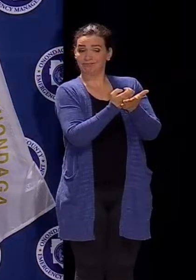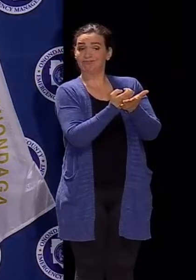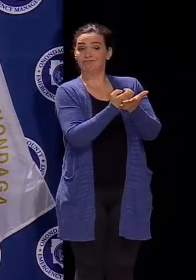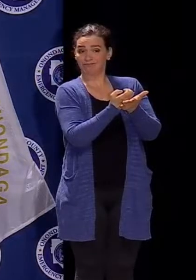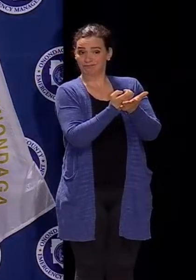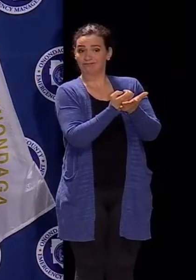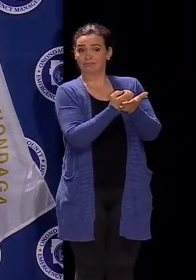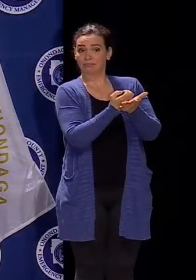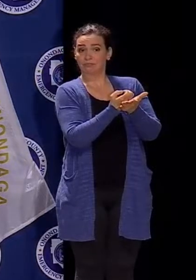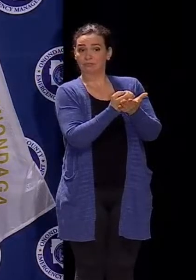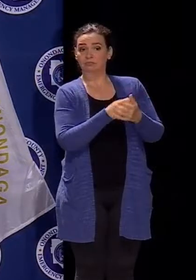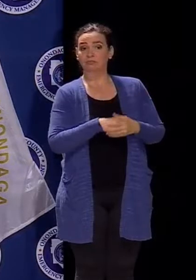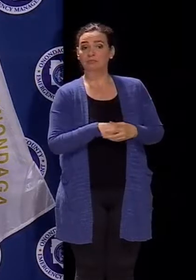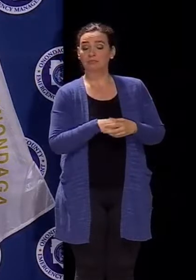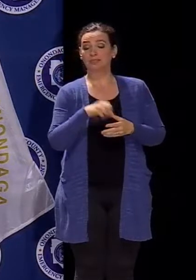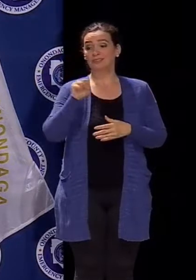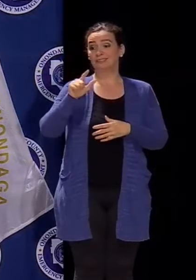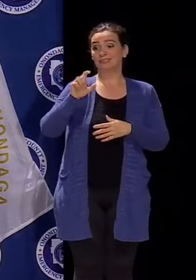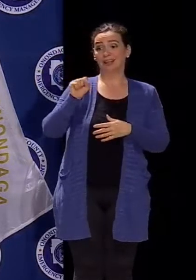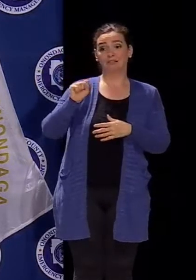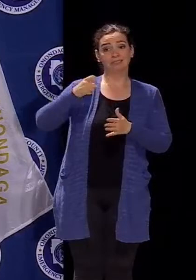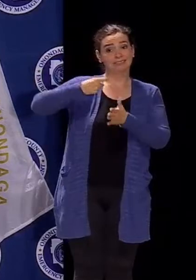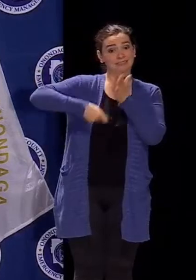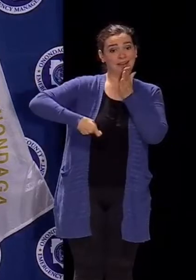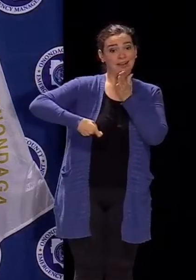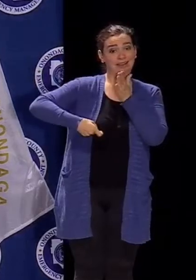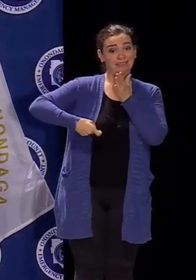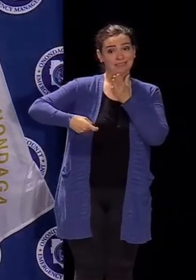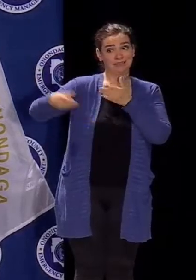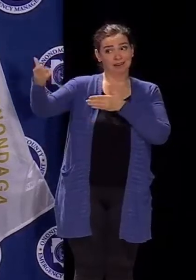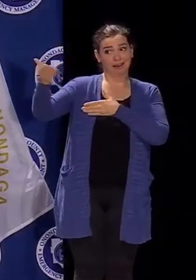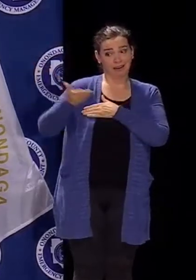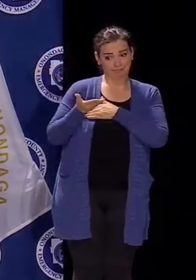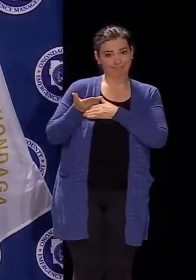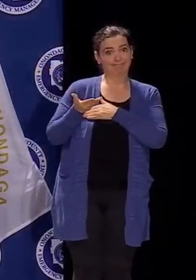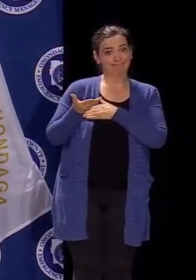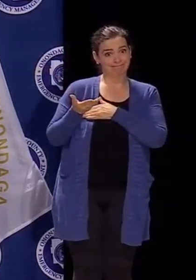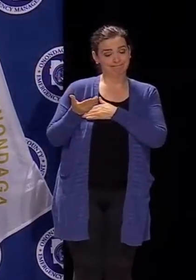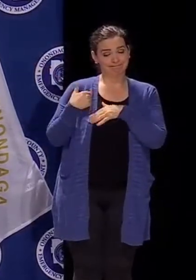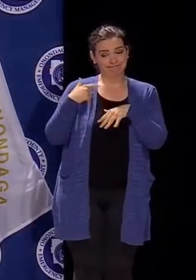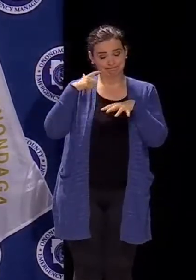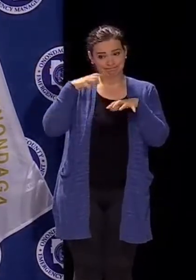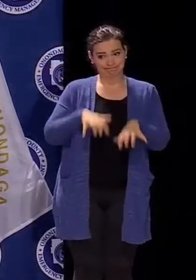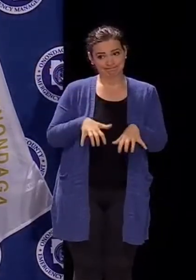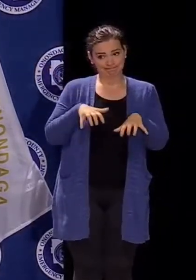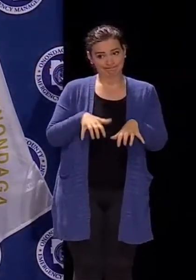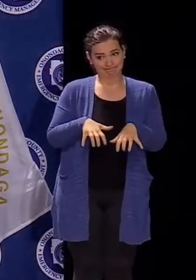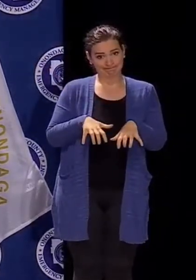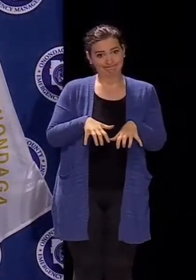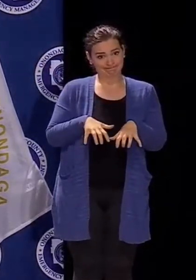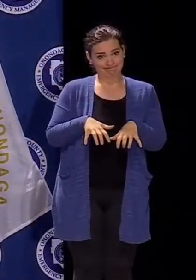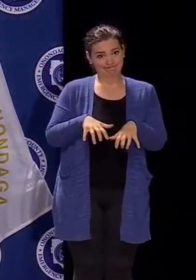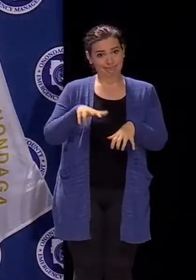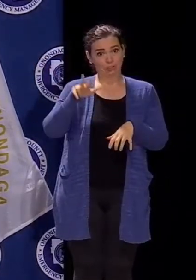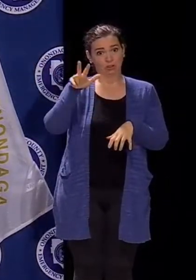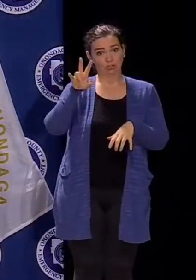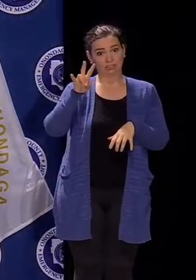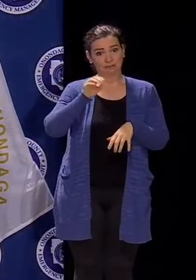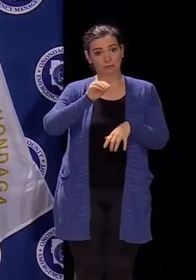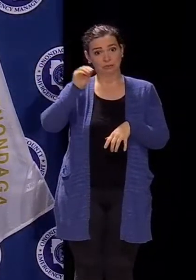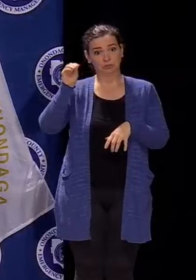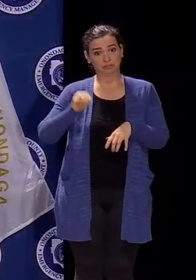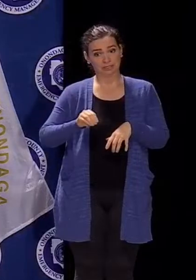tax payment today. Sobering data. The payment is off 37%. It's a large